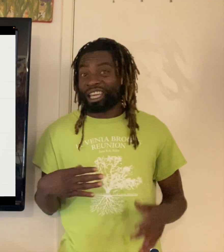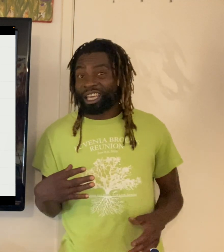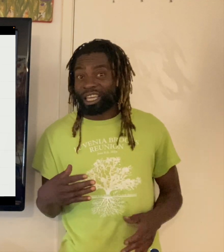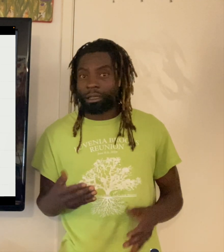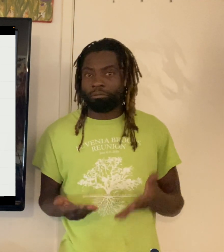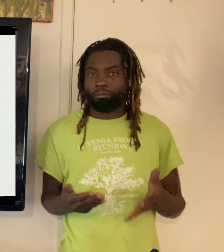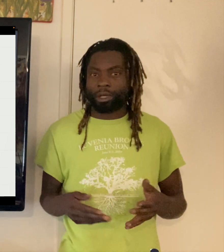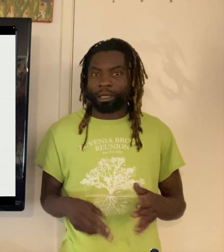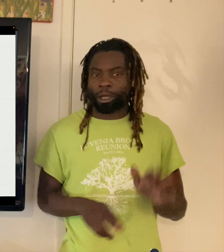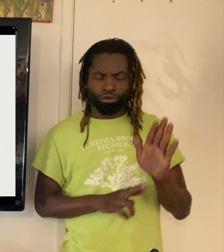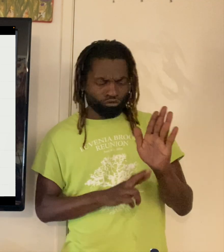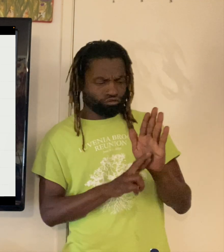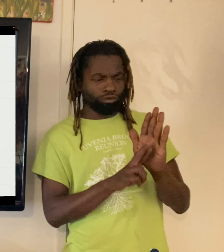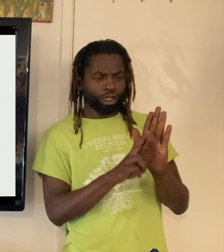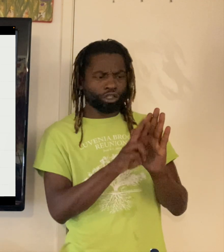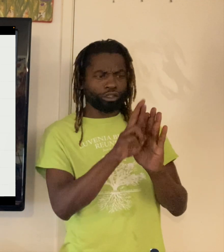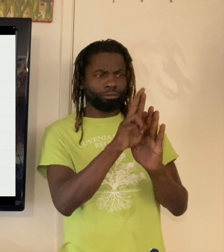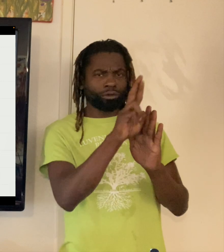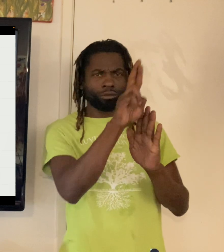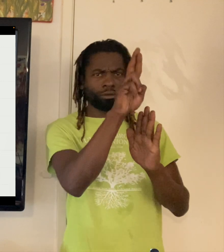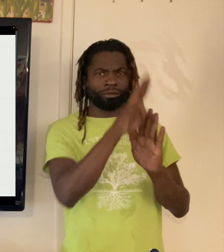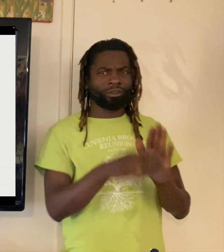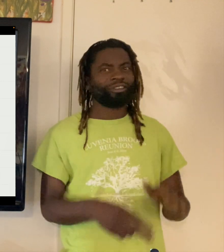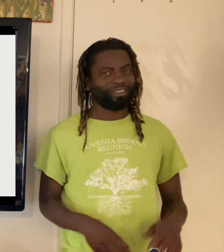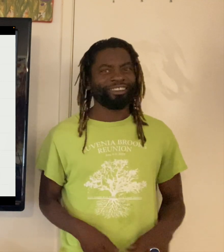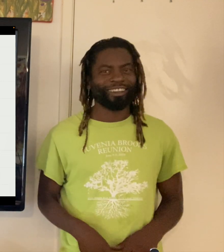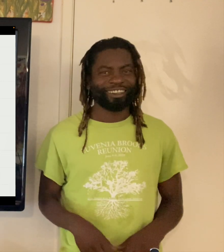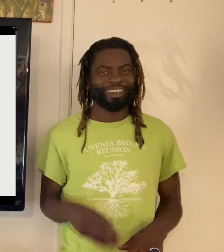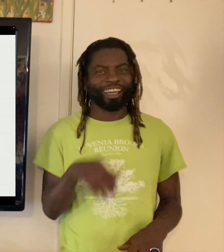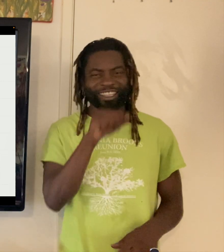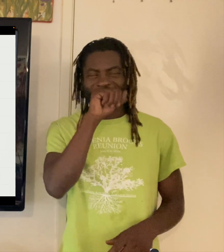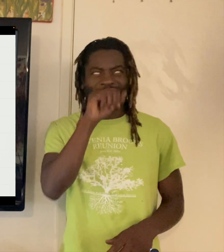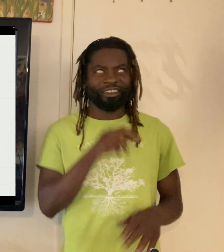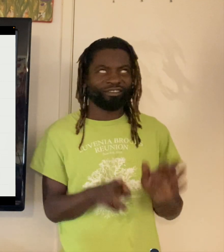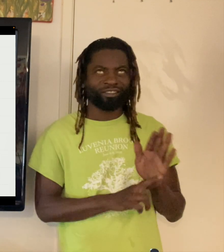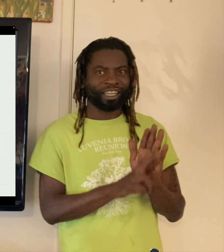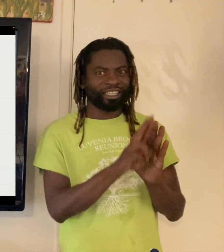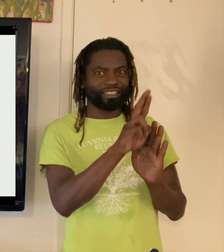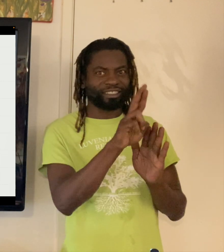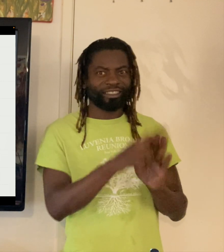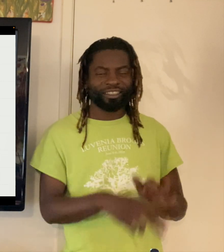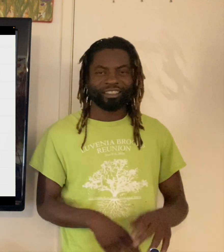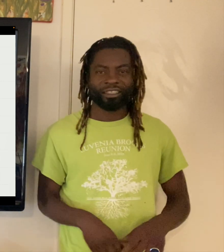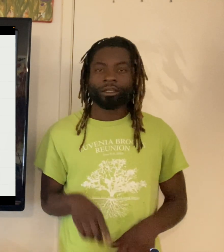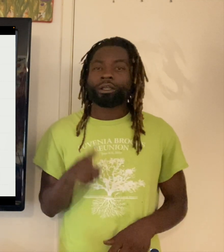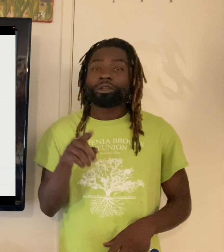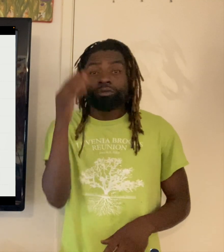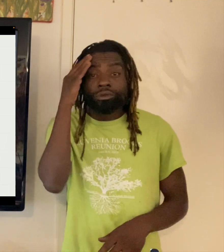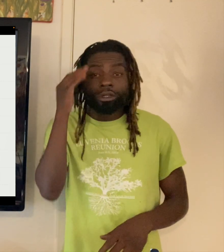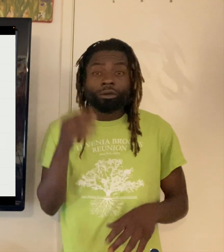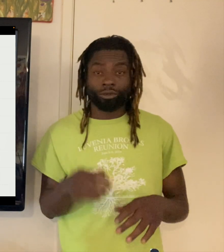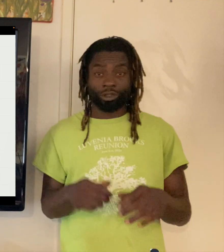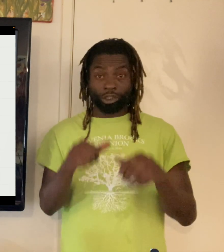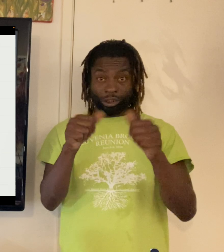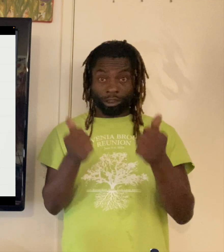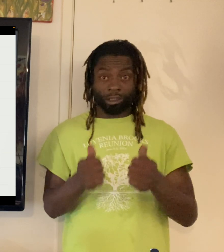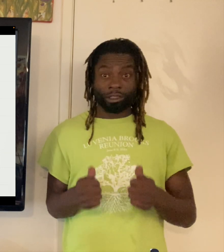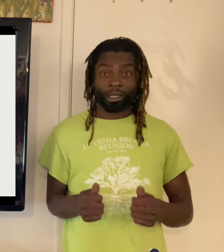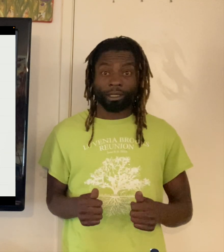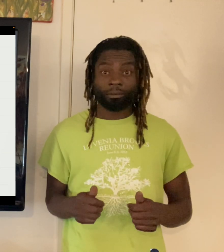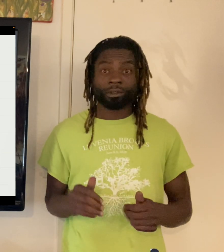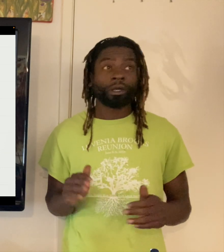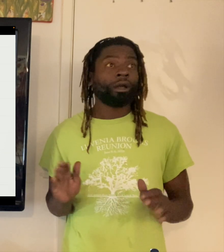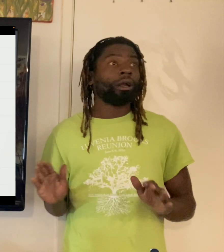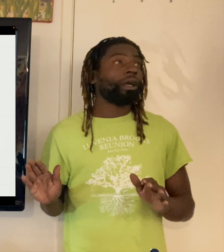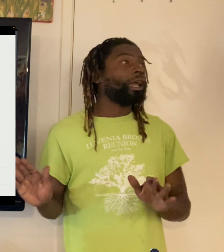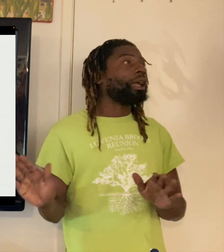maybe even rocket ships. Oh, I really like rocket ships. Okay, did you know that shapes are all around